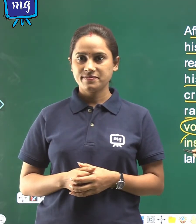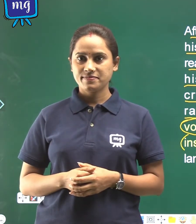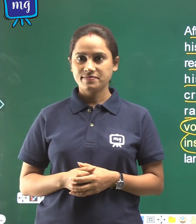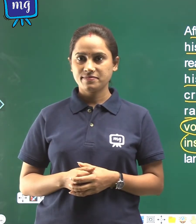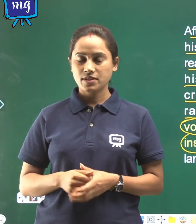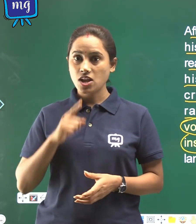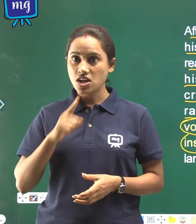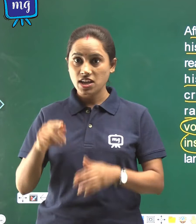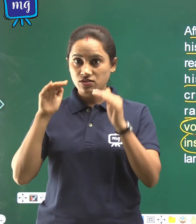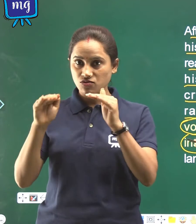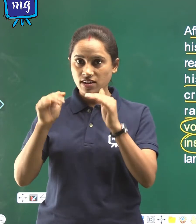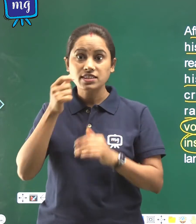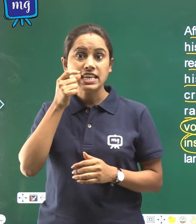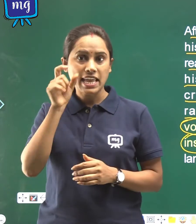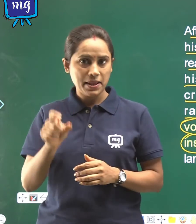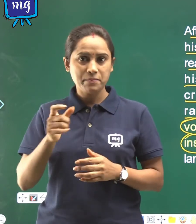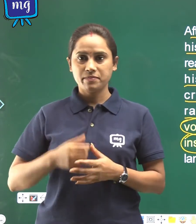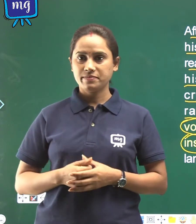instructs him